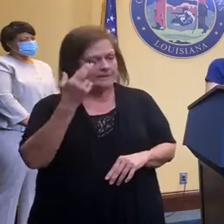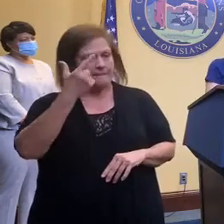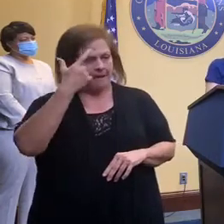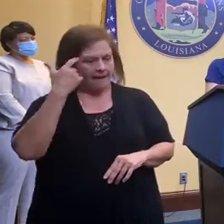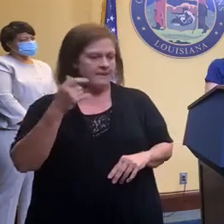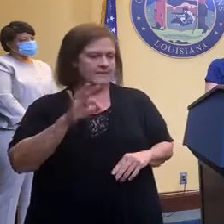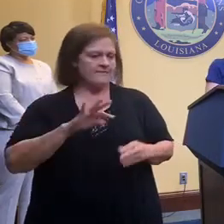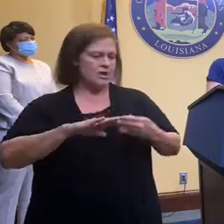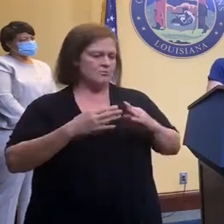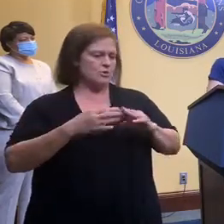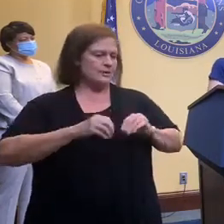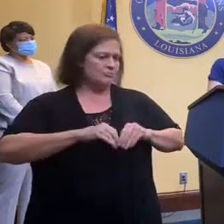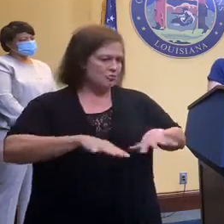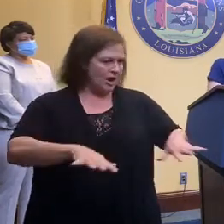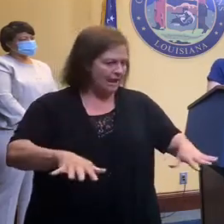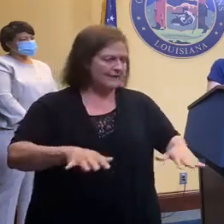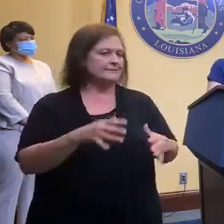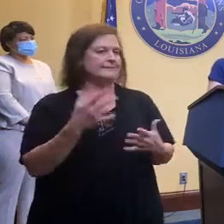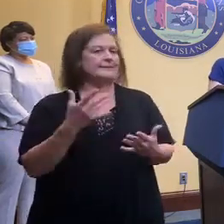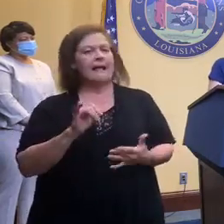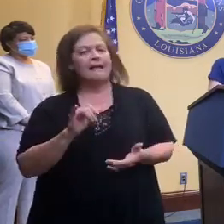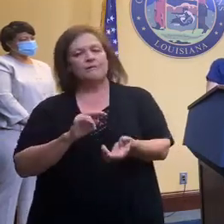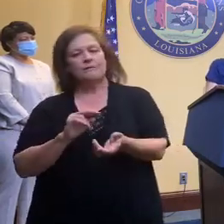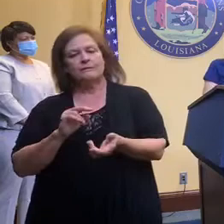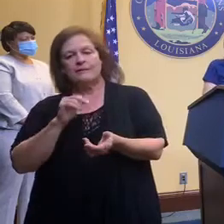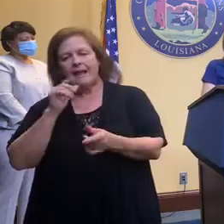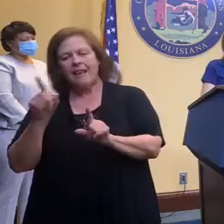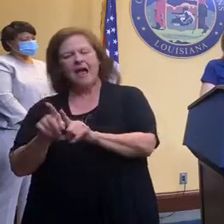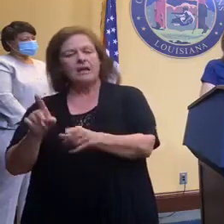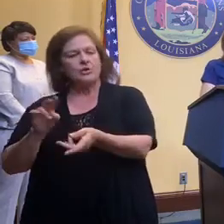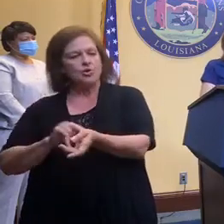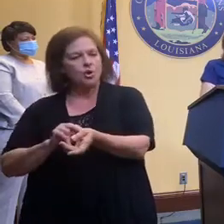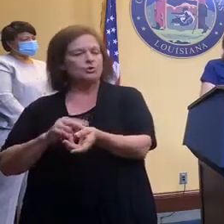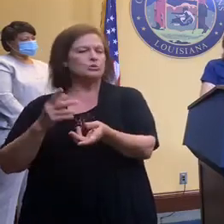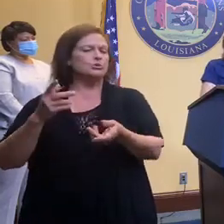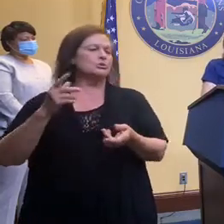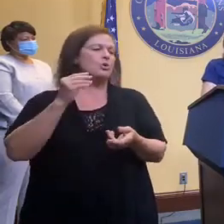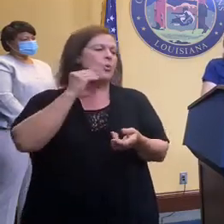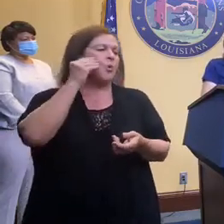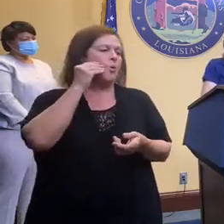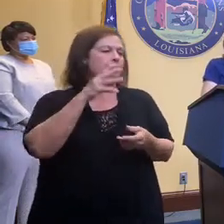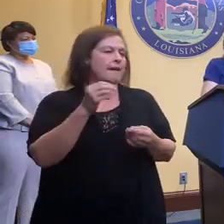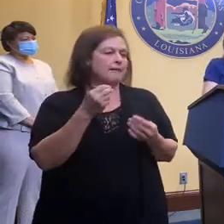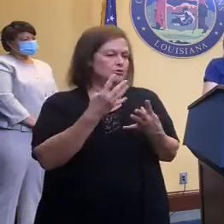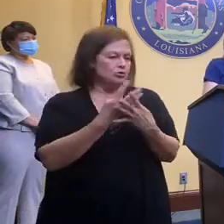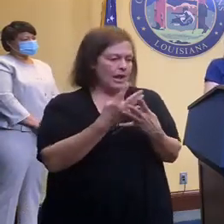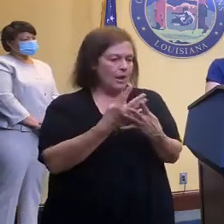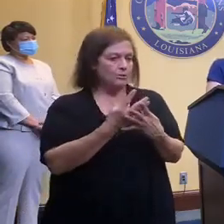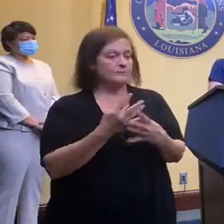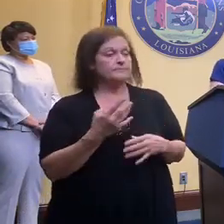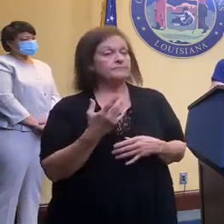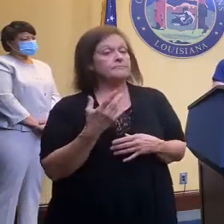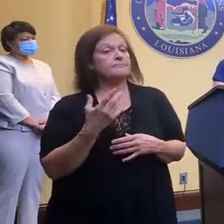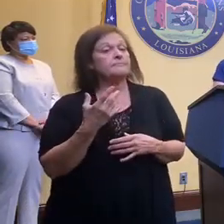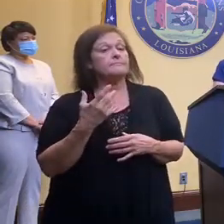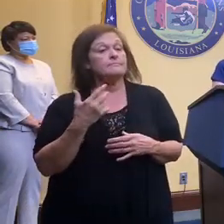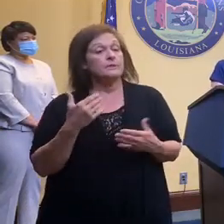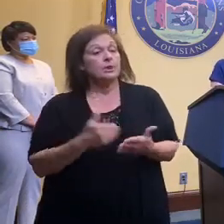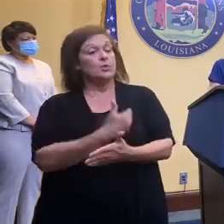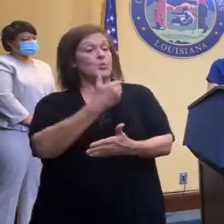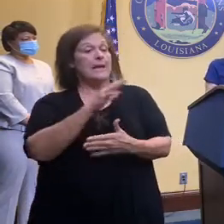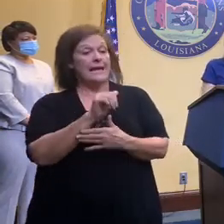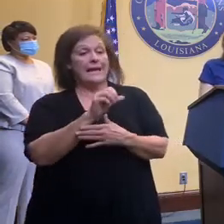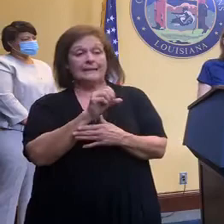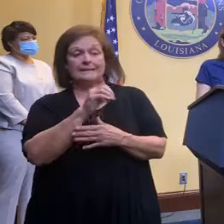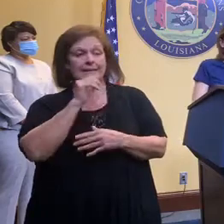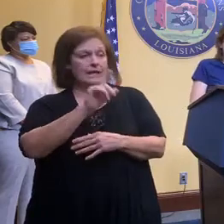as opposed to isolated facilities like nursing homes or jails or other congregate settings. So as we've said, new cases are not